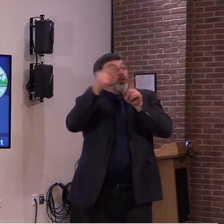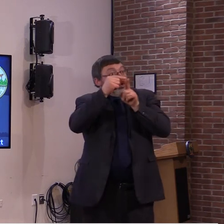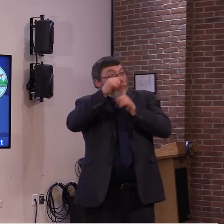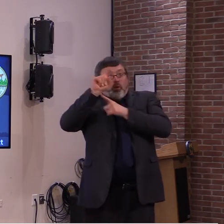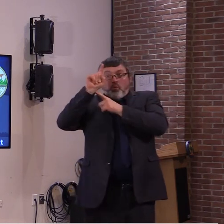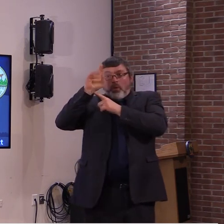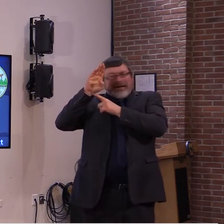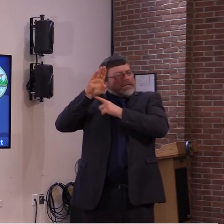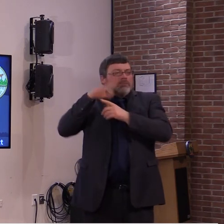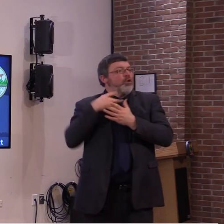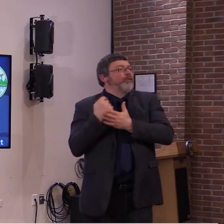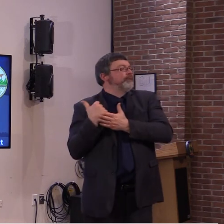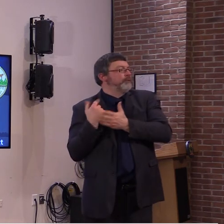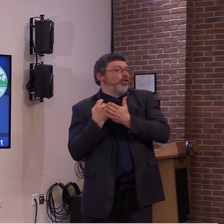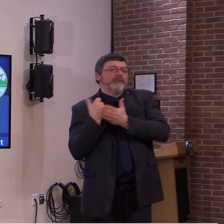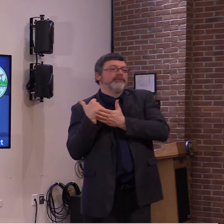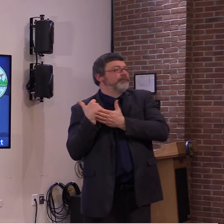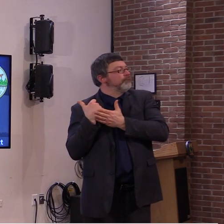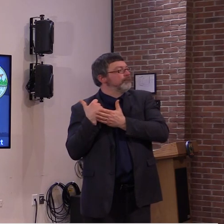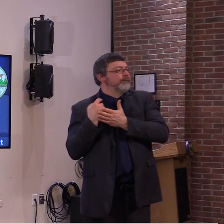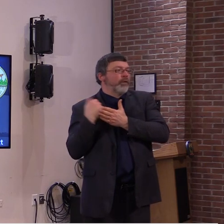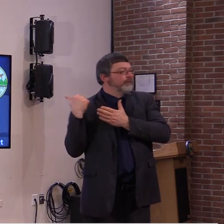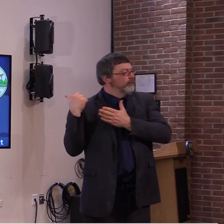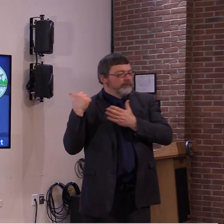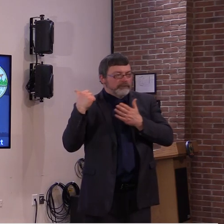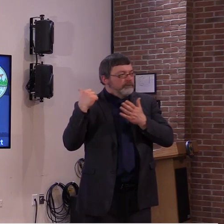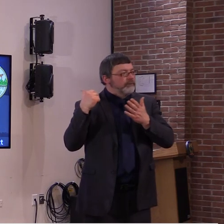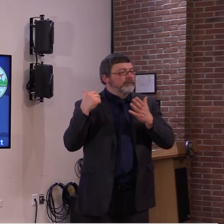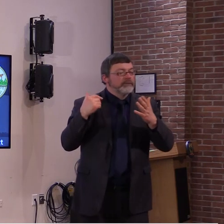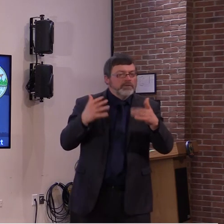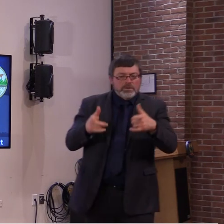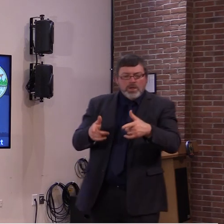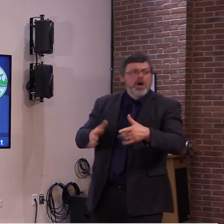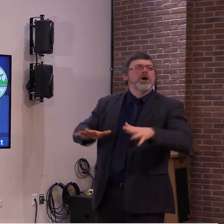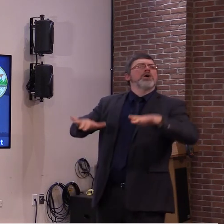Okay. Gotcha. Thank you.